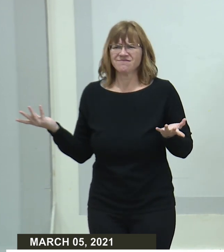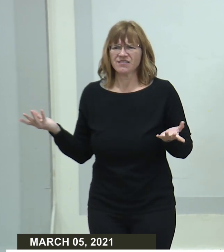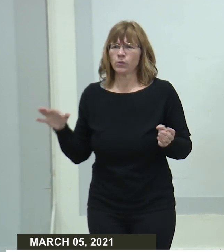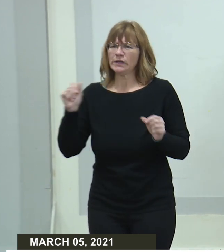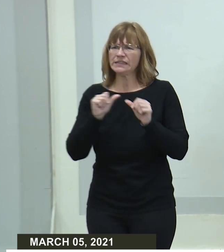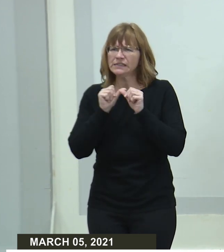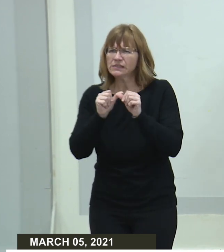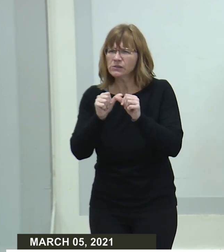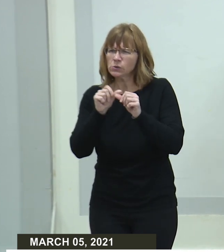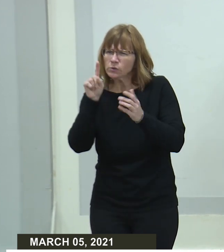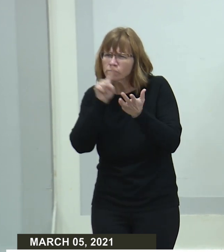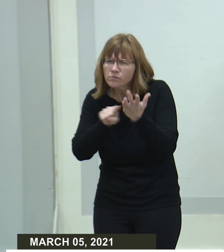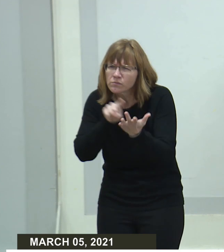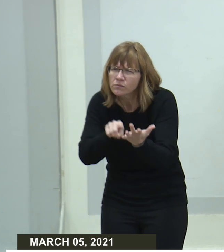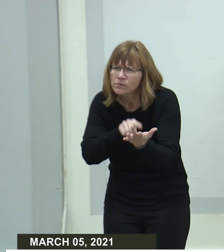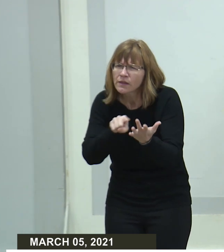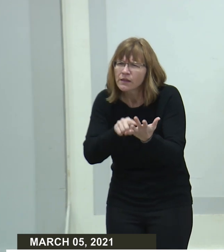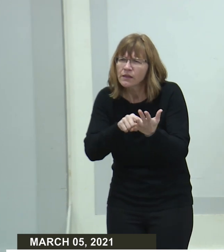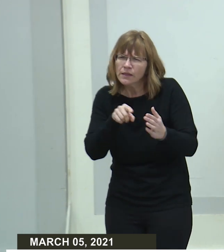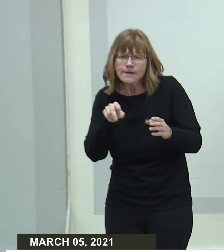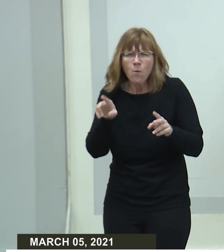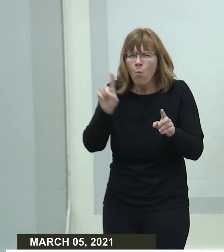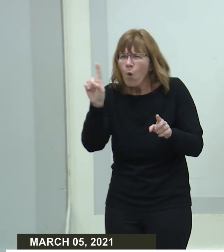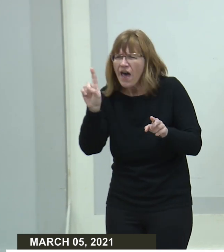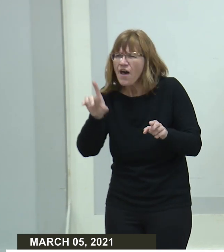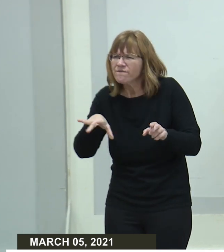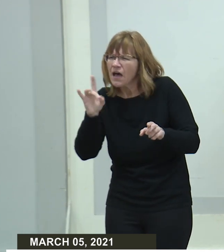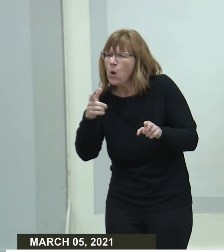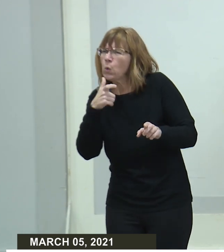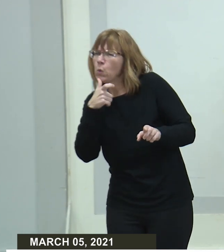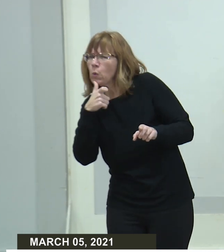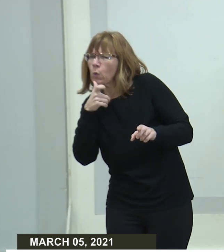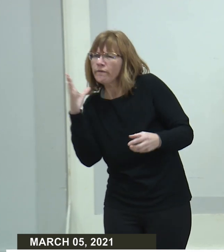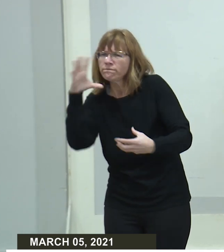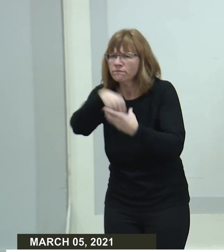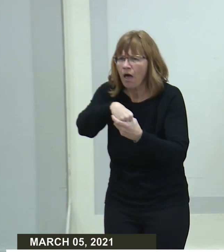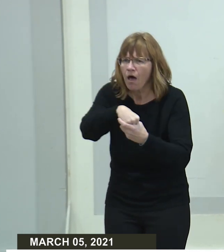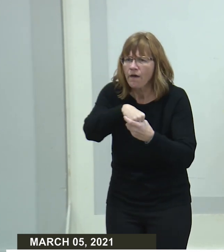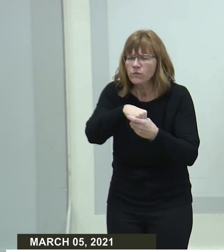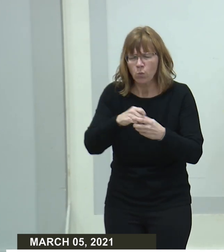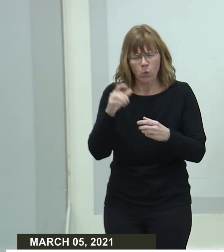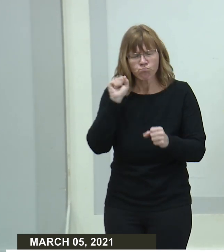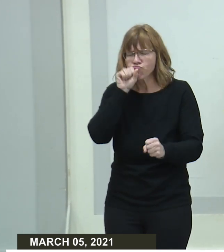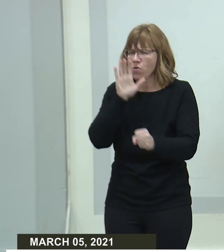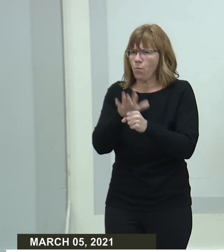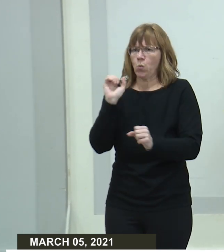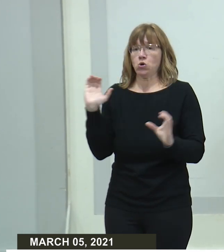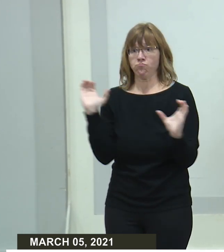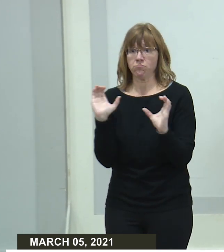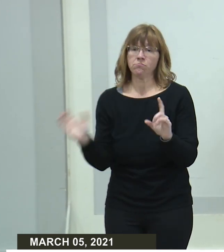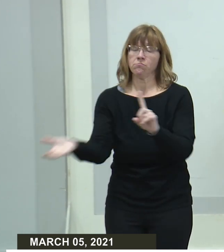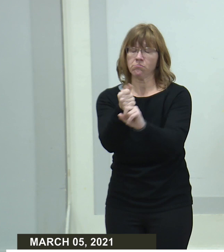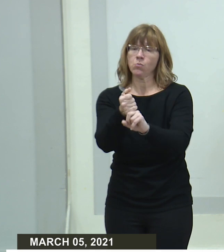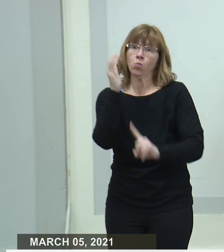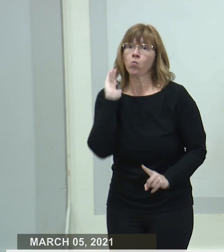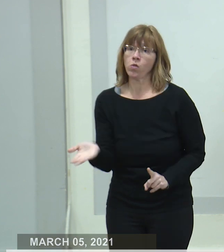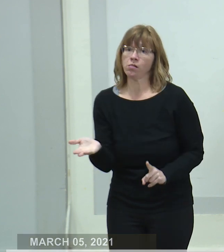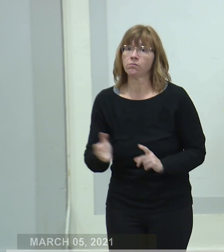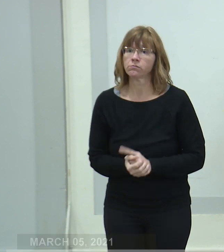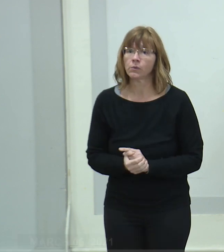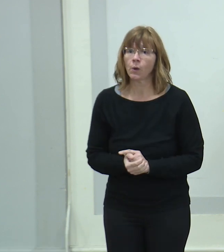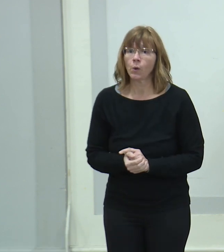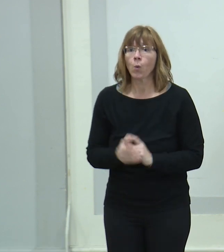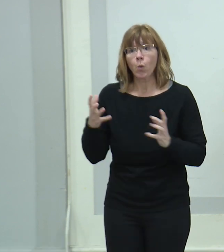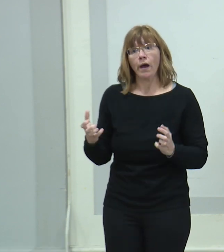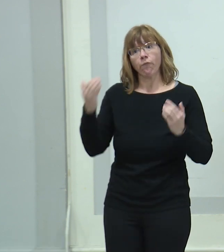them very promising, as we look to identify and we look to apprehend potential suspects. What we know at this time is that